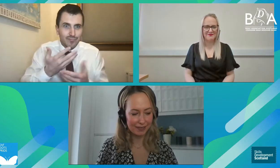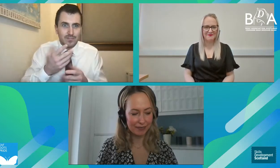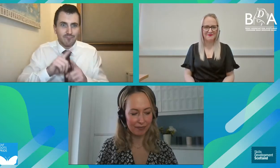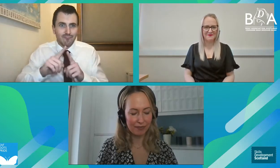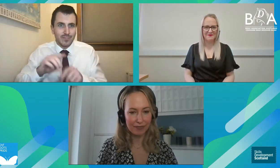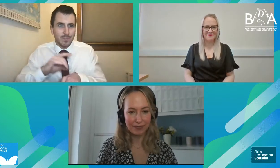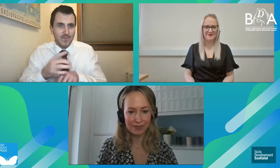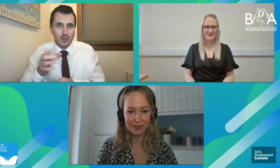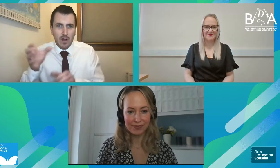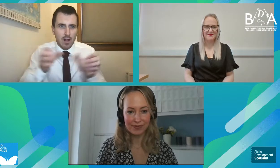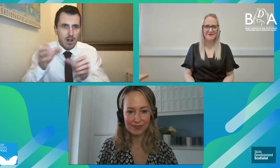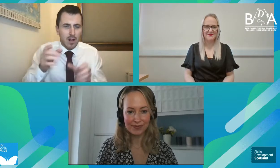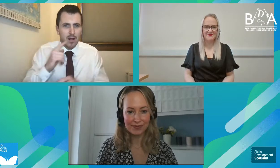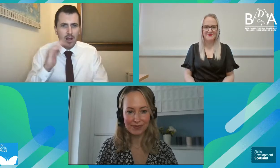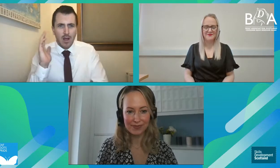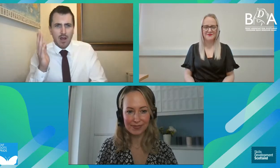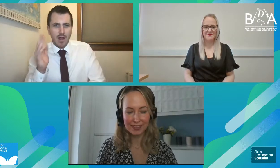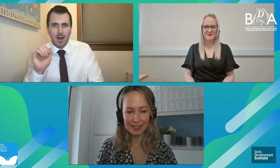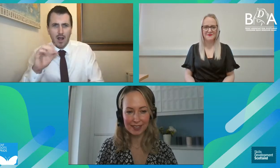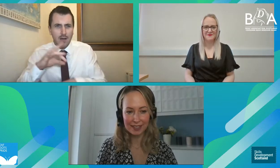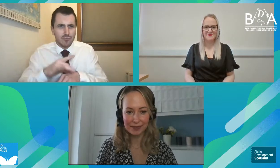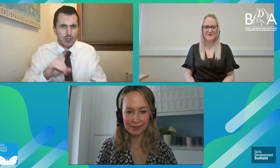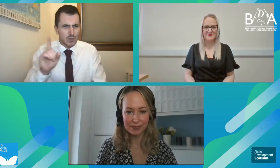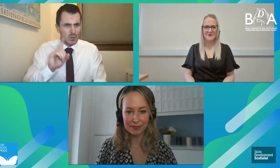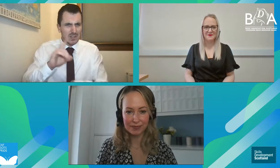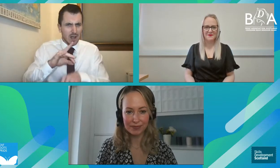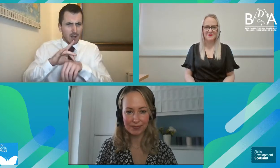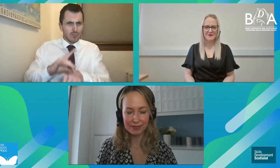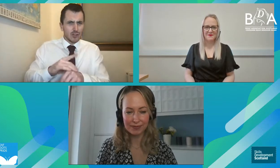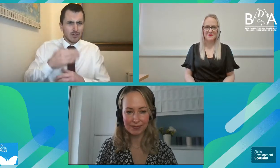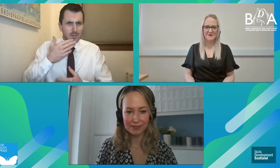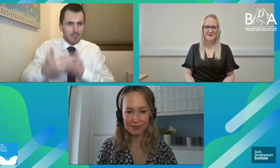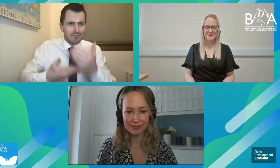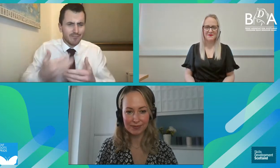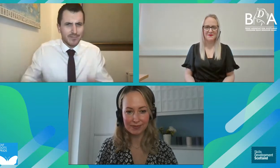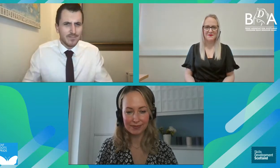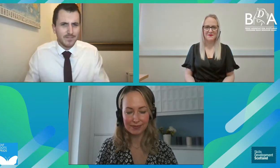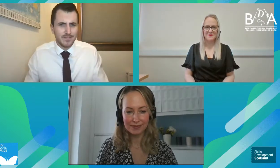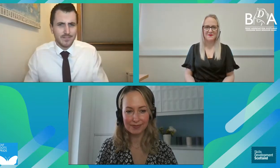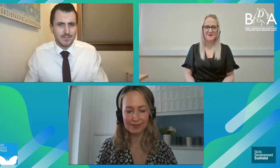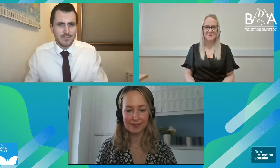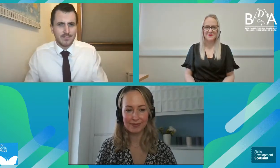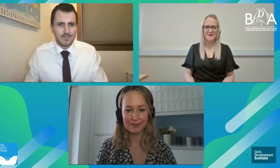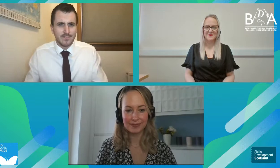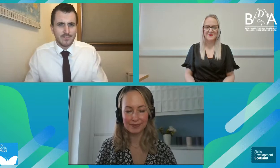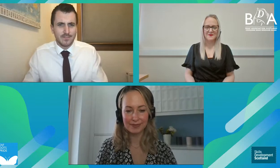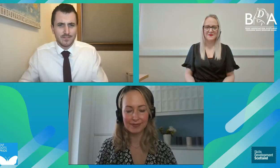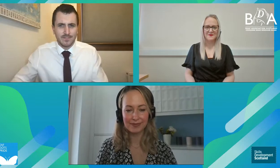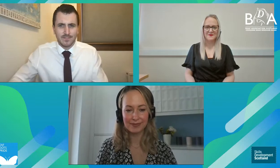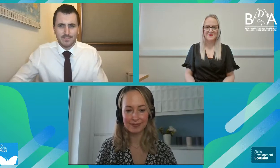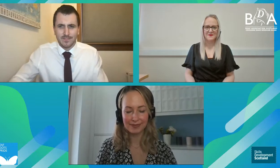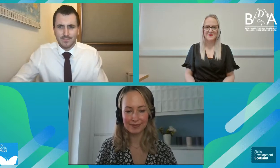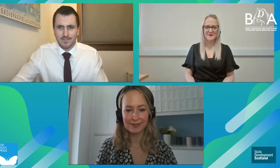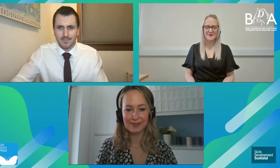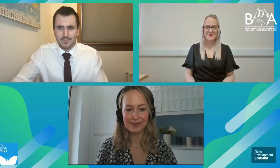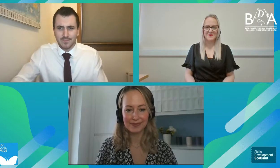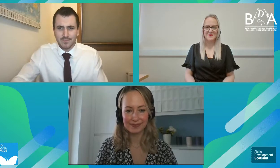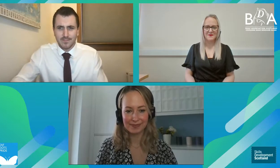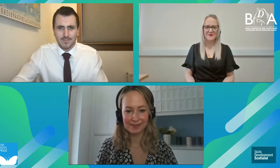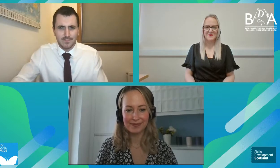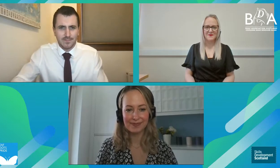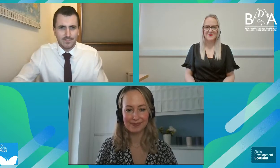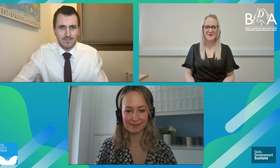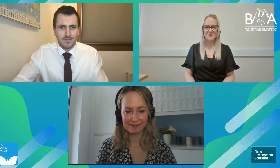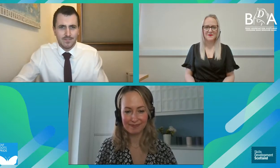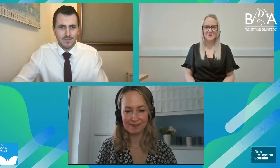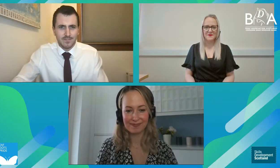I would agree. I think it was really informative. I think we had quite a lot of good input from the apprentices, and hopefully we'll be able to expand on that